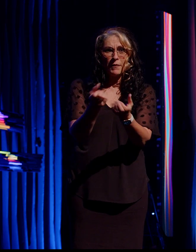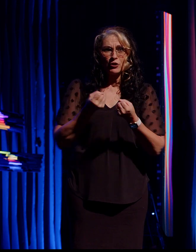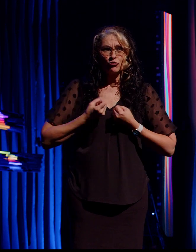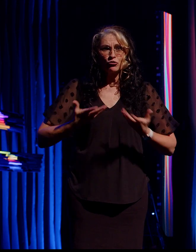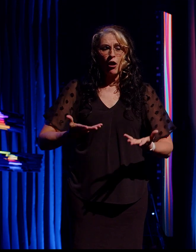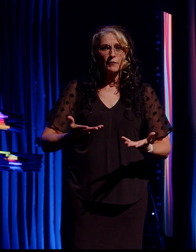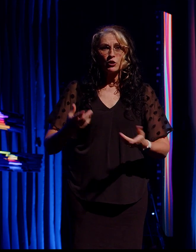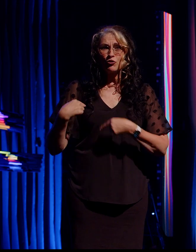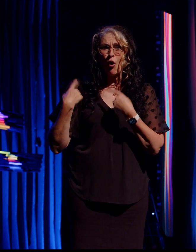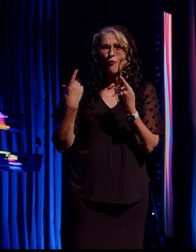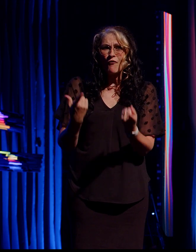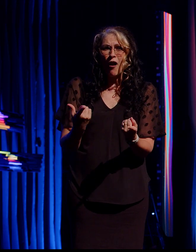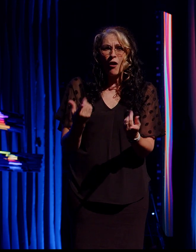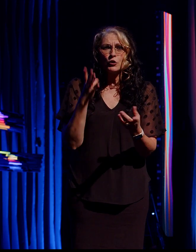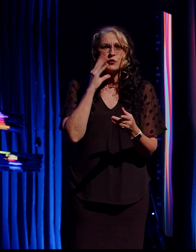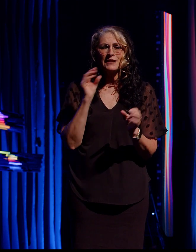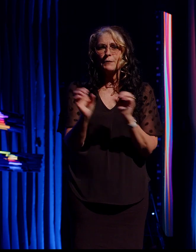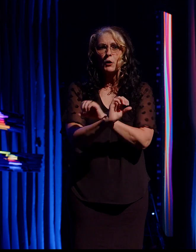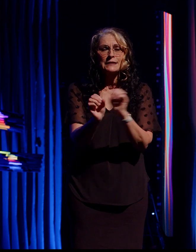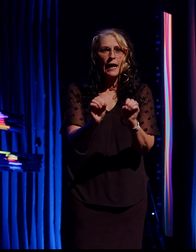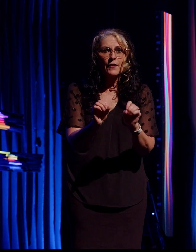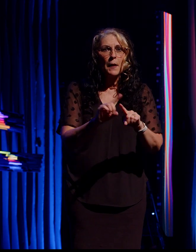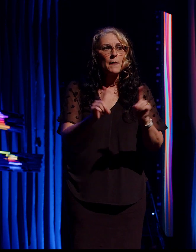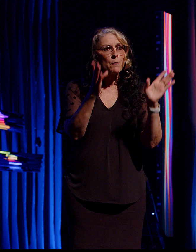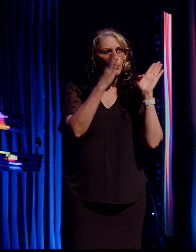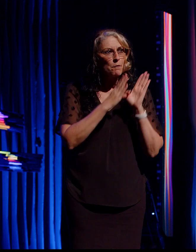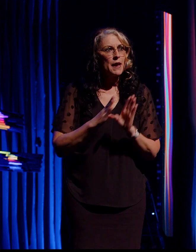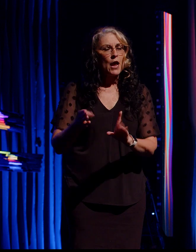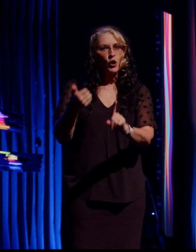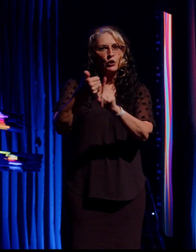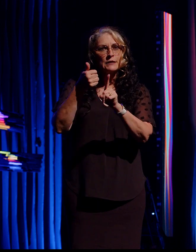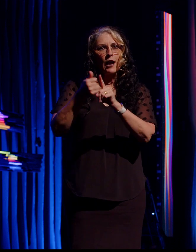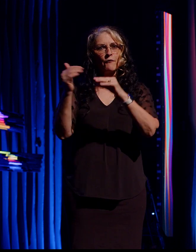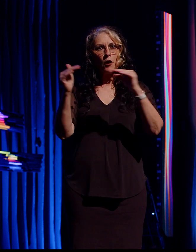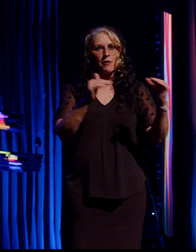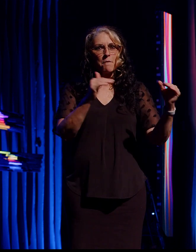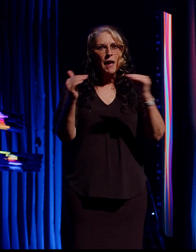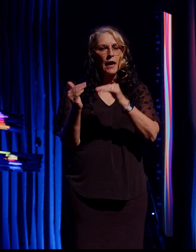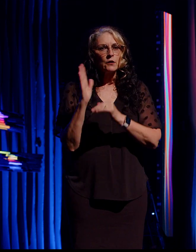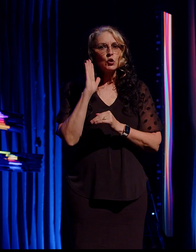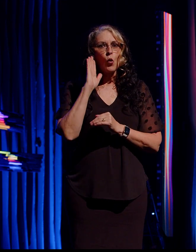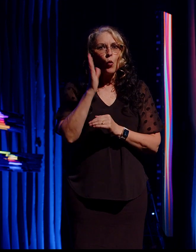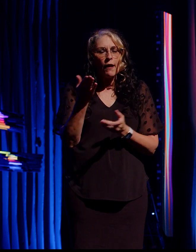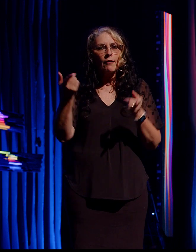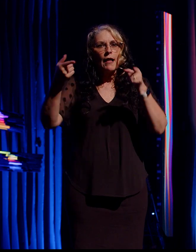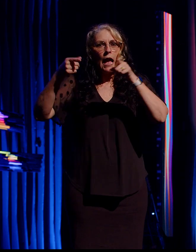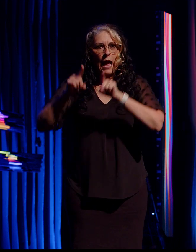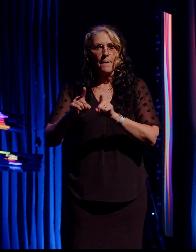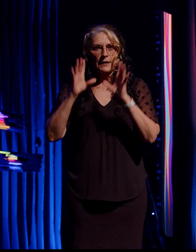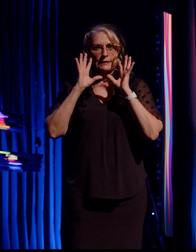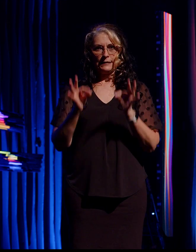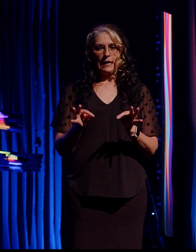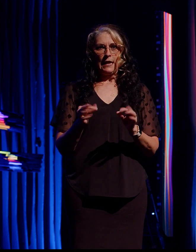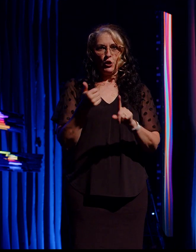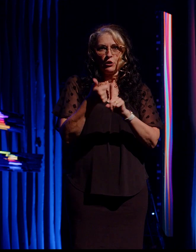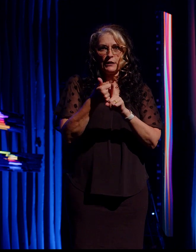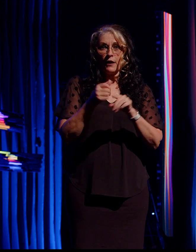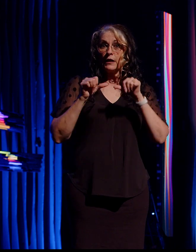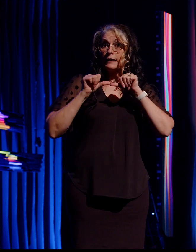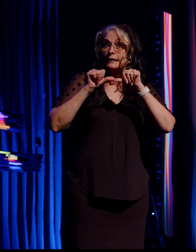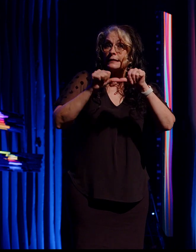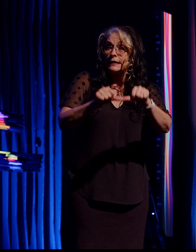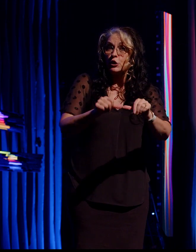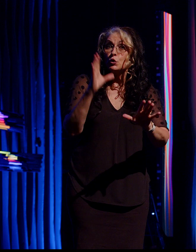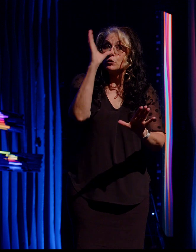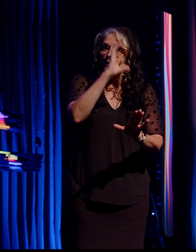through so far is nothing. But you got to prepare yourself for the battles that are to come. You have to decide whether or not you're going to continue